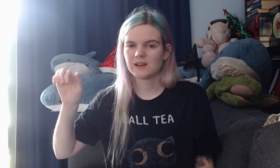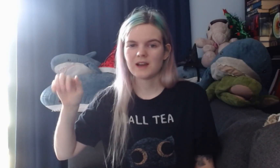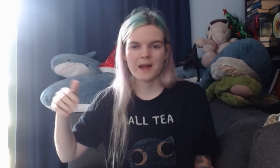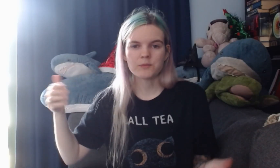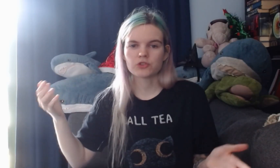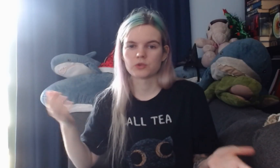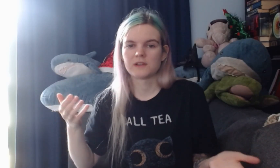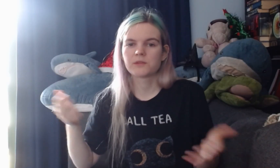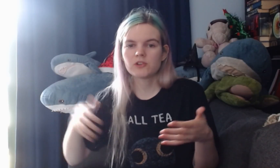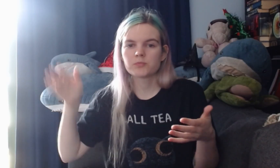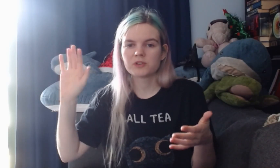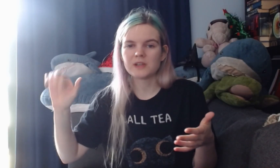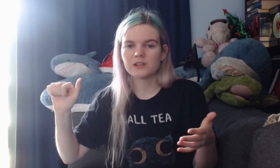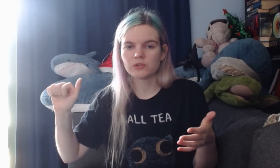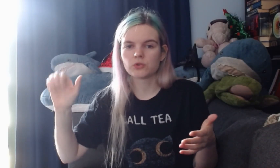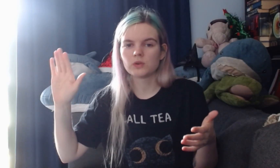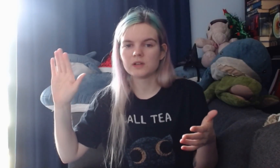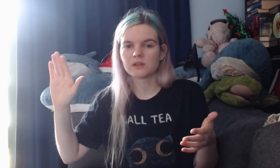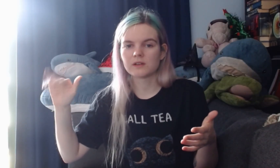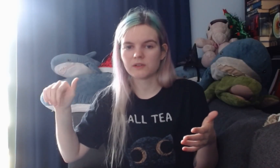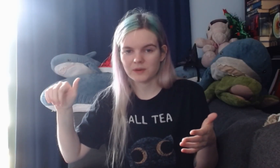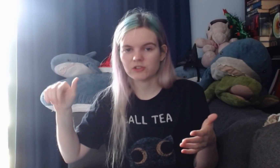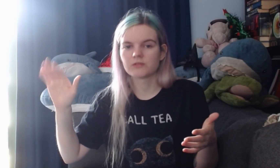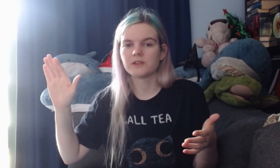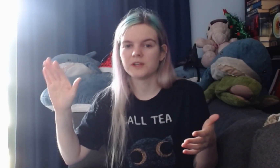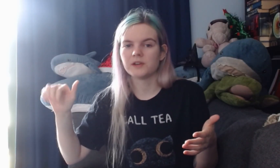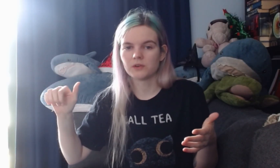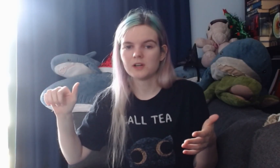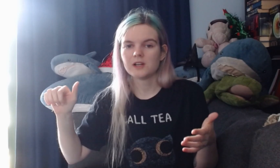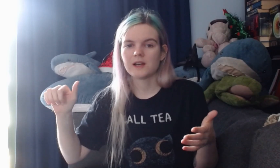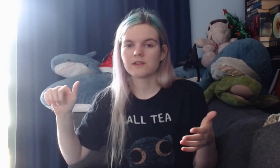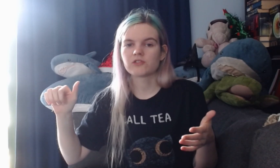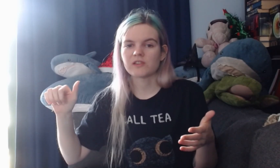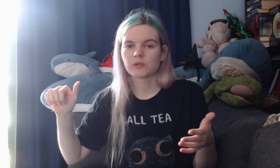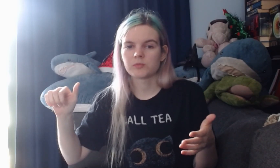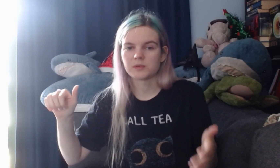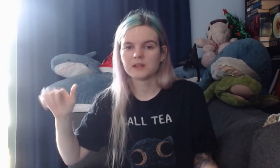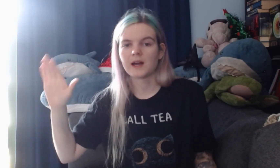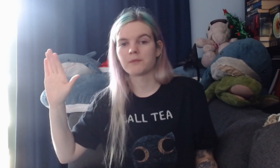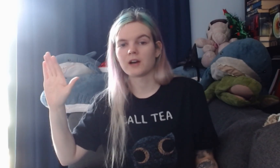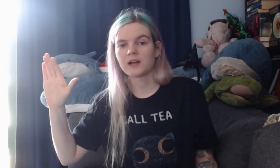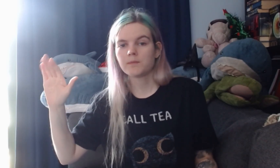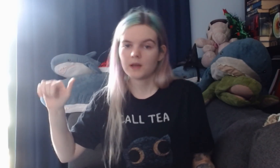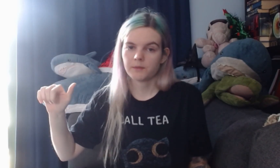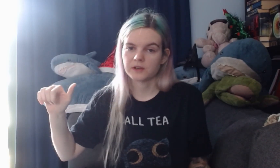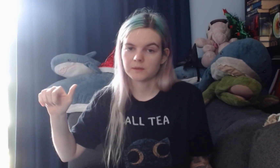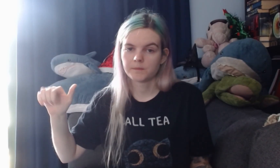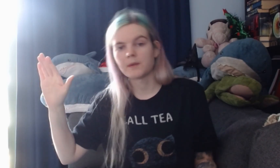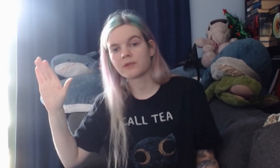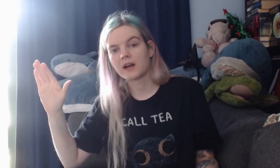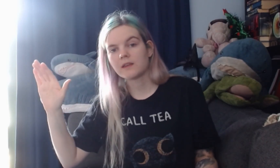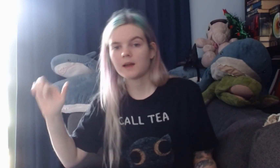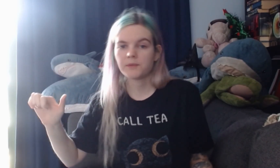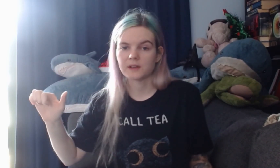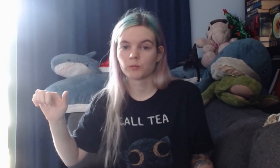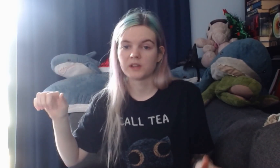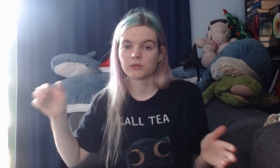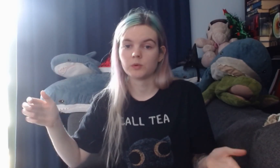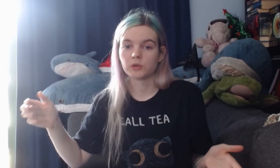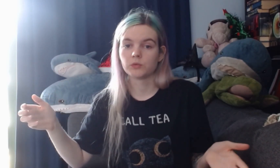I'm not sure. He switched between the two in the instruction video, and it just switched between I'm fine, I'm sick, I'm fine, I'm sick. And when he would do the